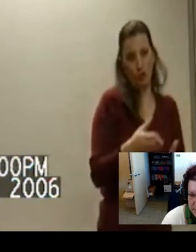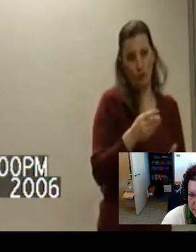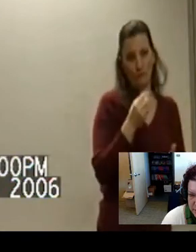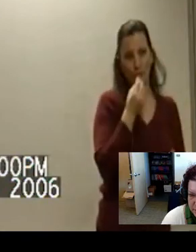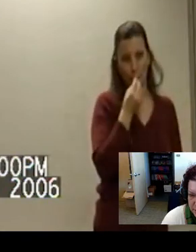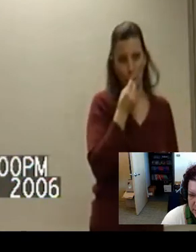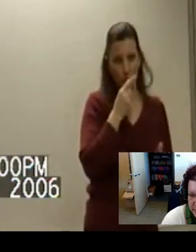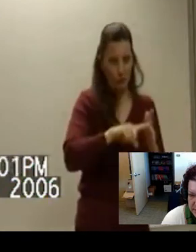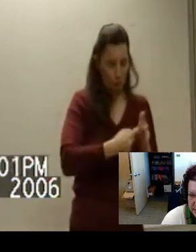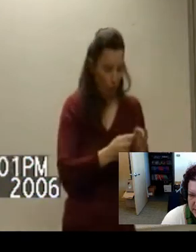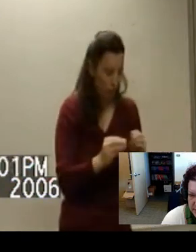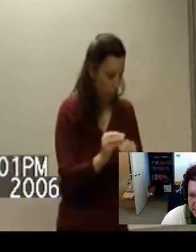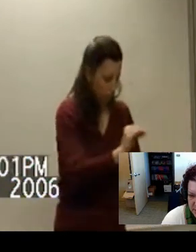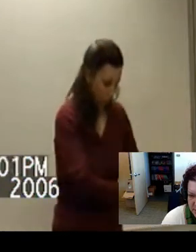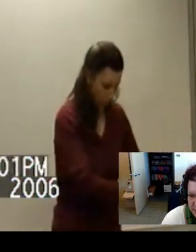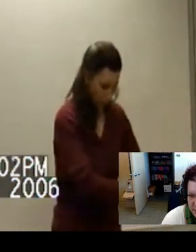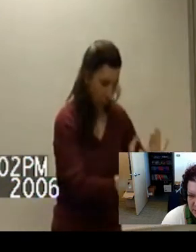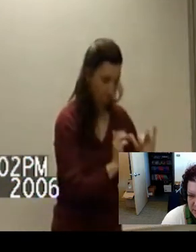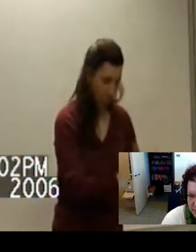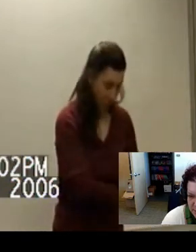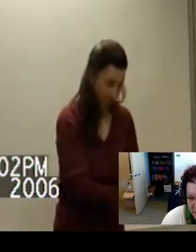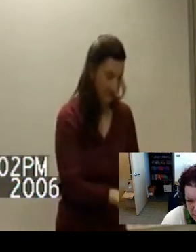So it took a few hours to take care of all of them.